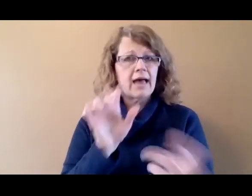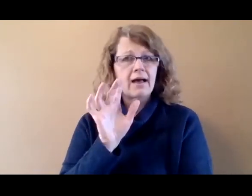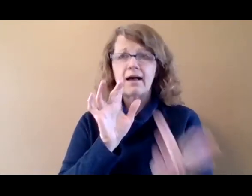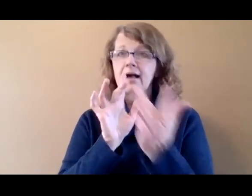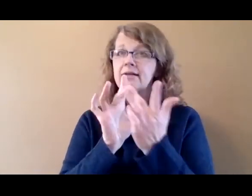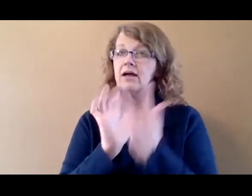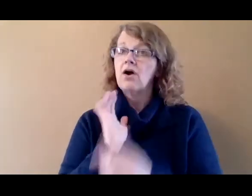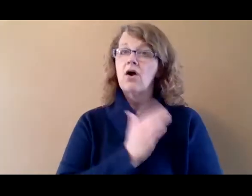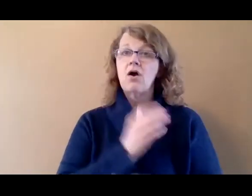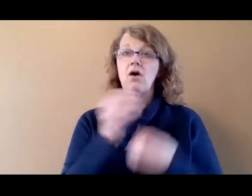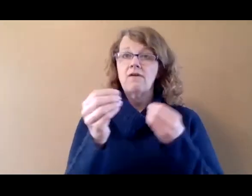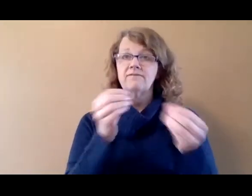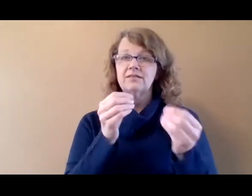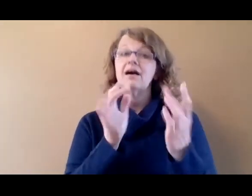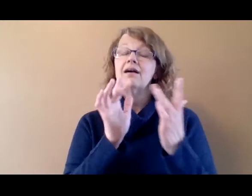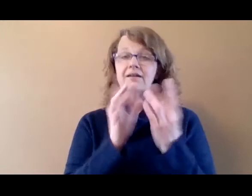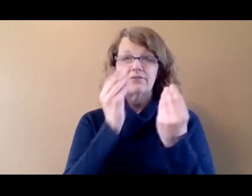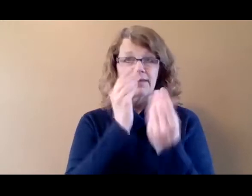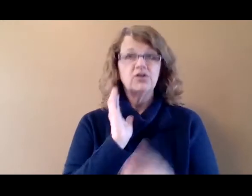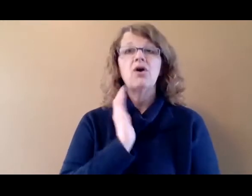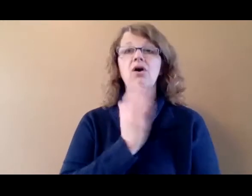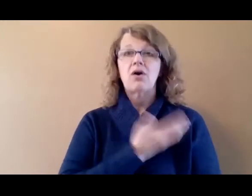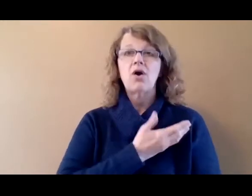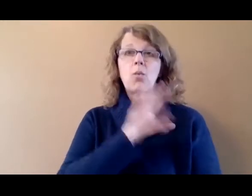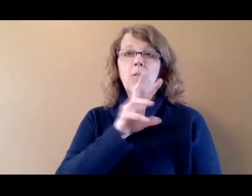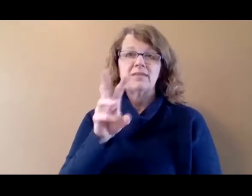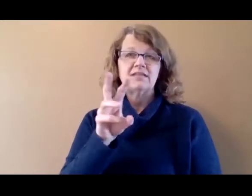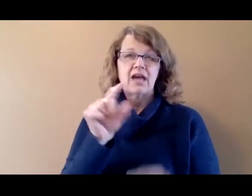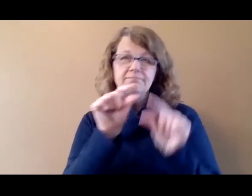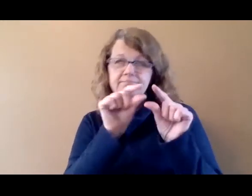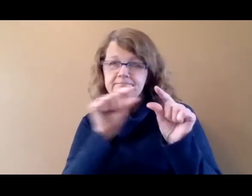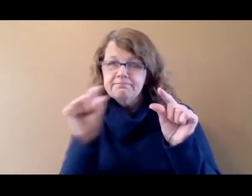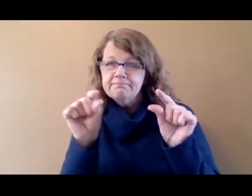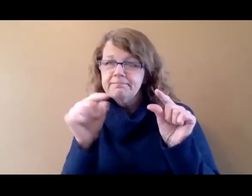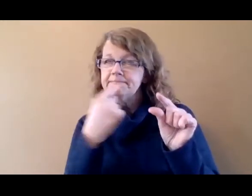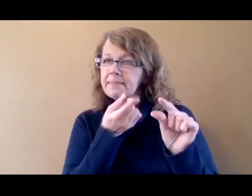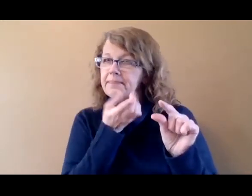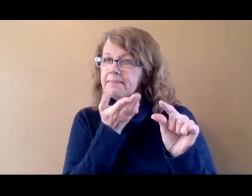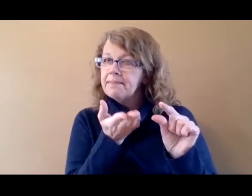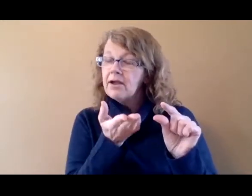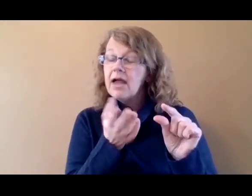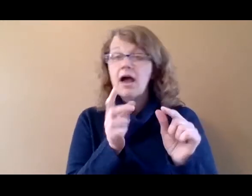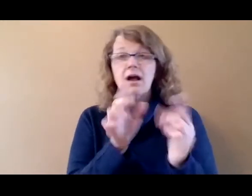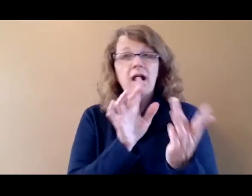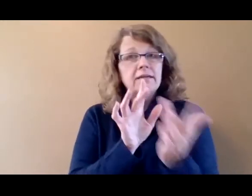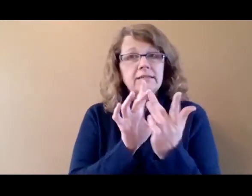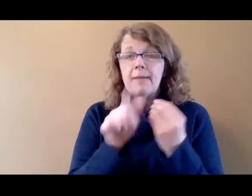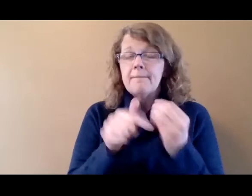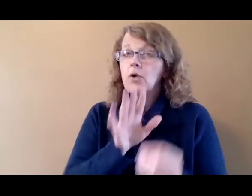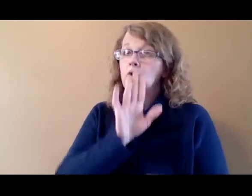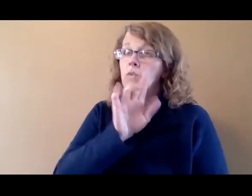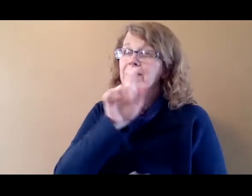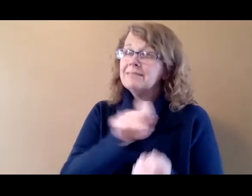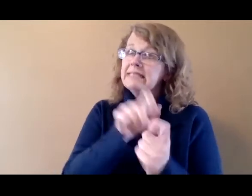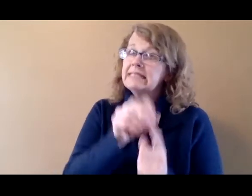Our contact information is on our website, and we encourage you to contact us about your specific case and also to schedule